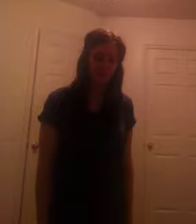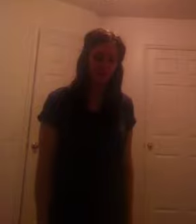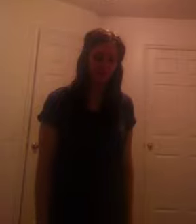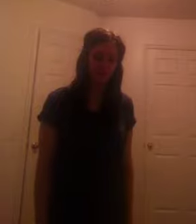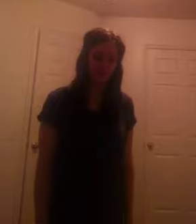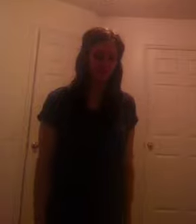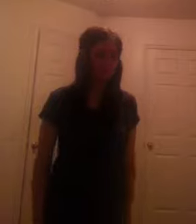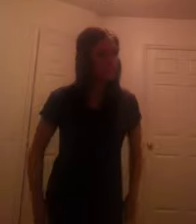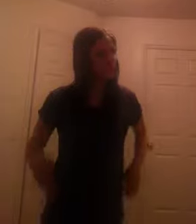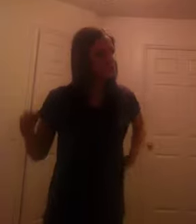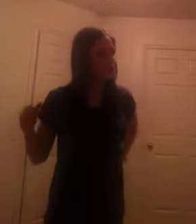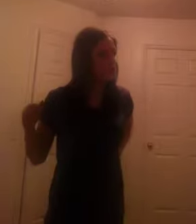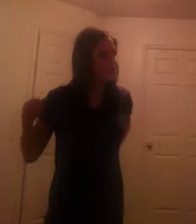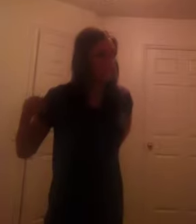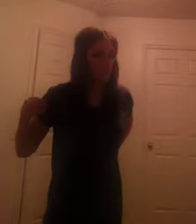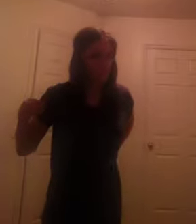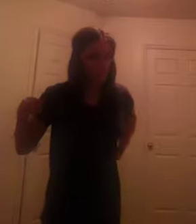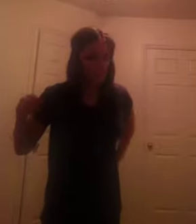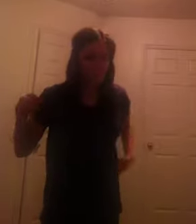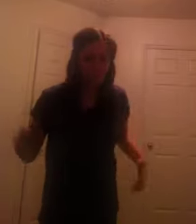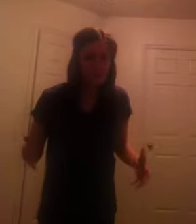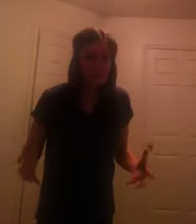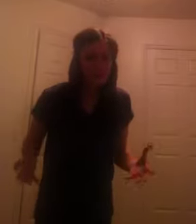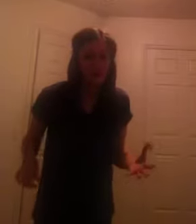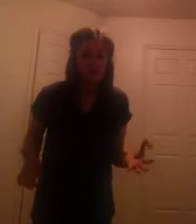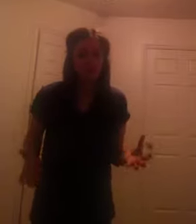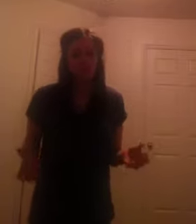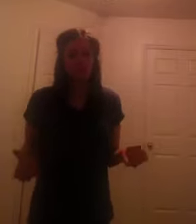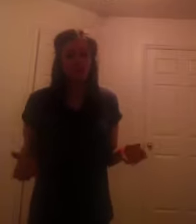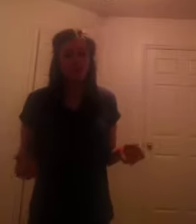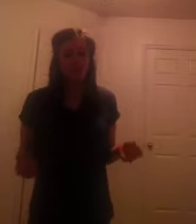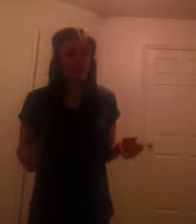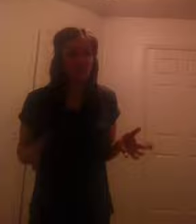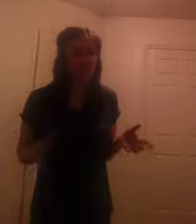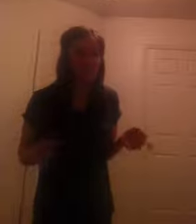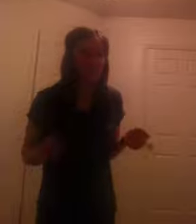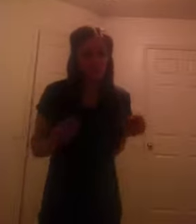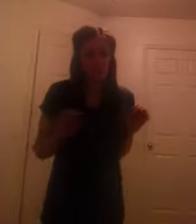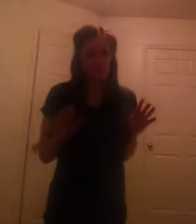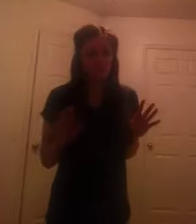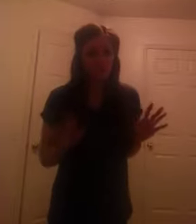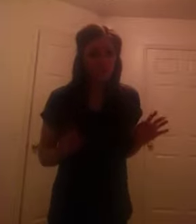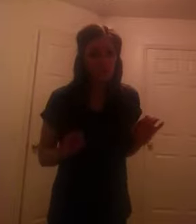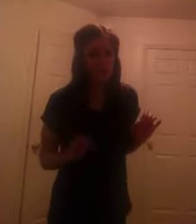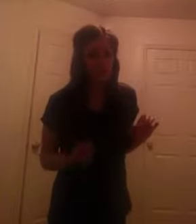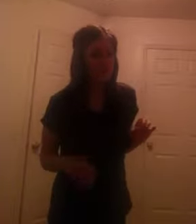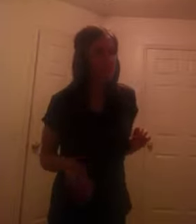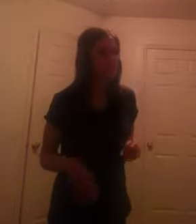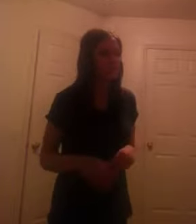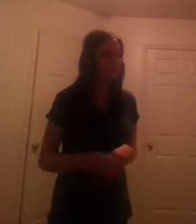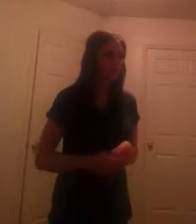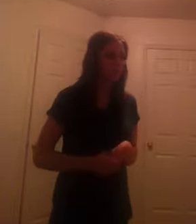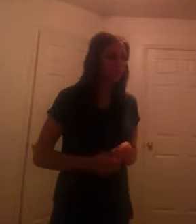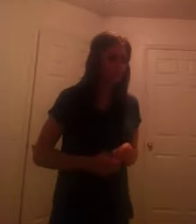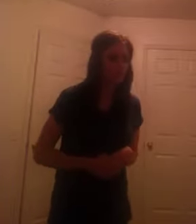pants. So we decided to haul Steve to the hospital since we didn't really know what to do with his ankles. We got him